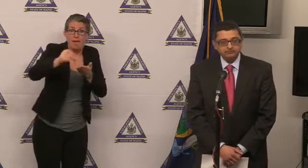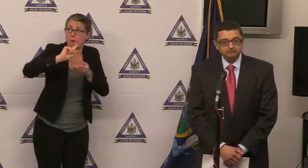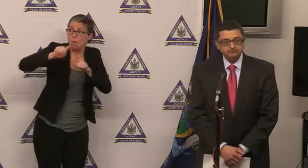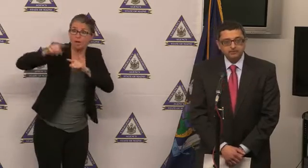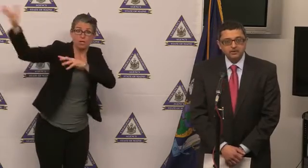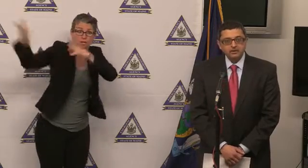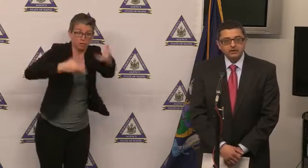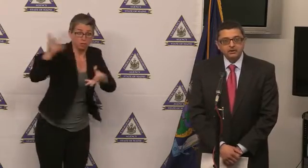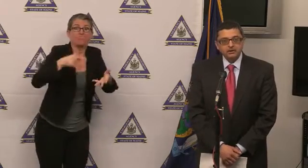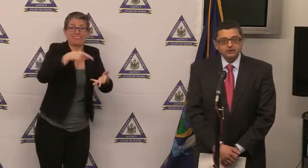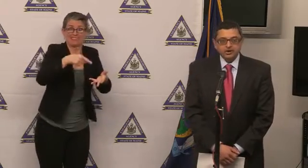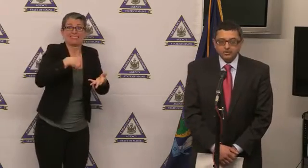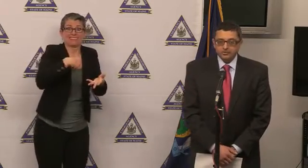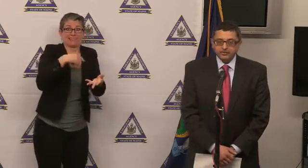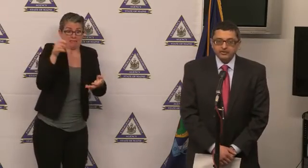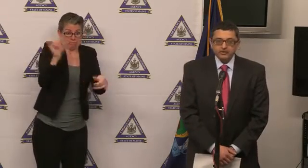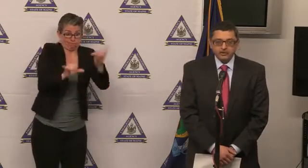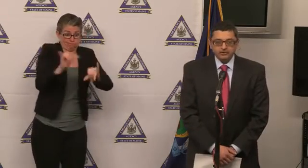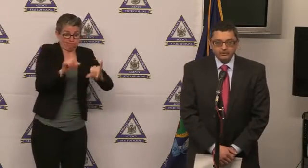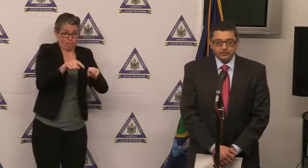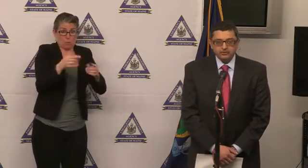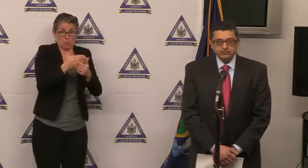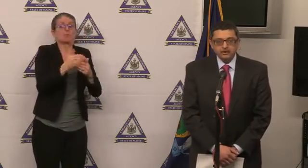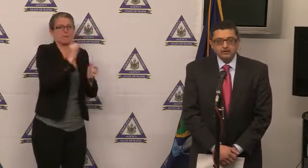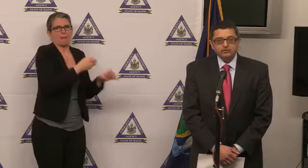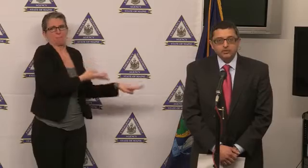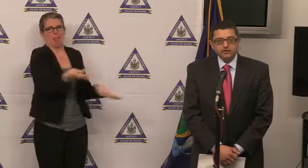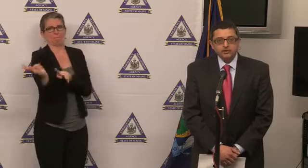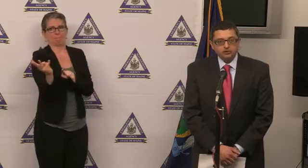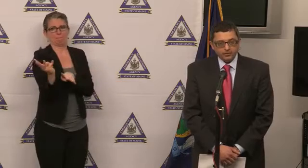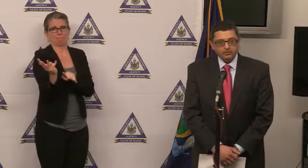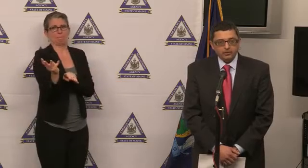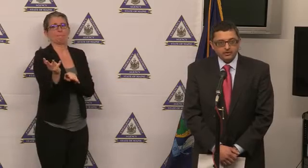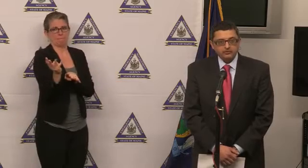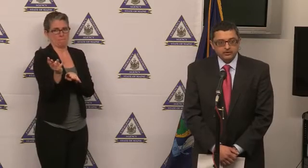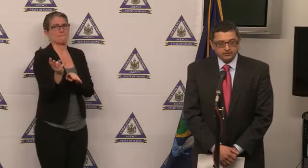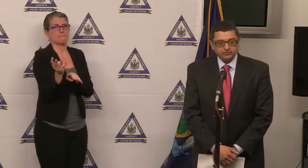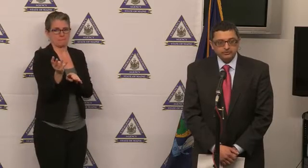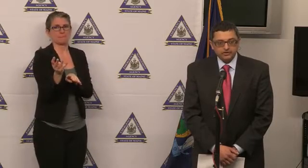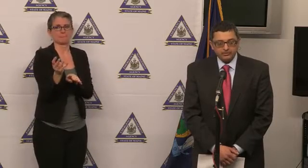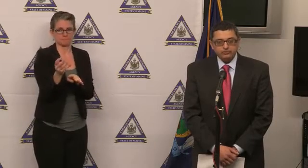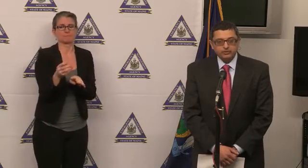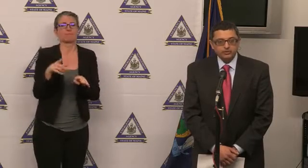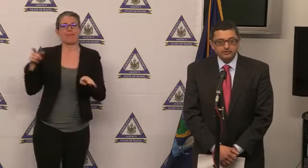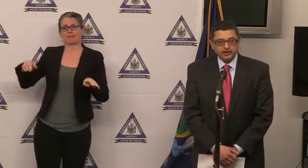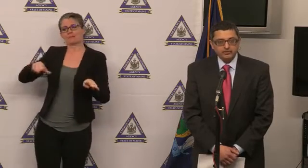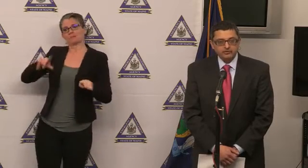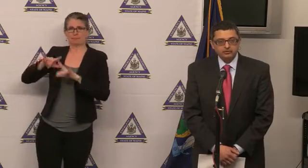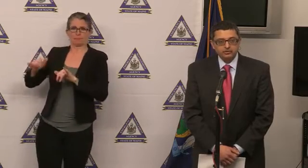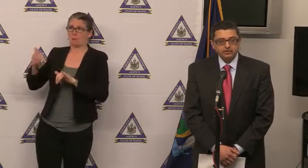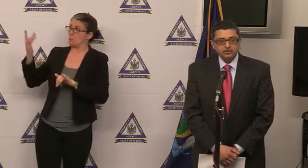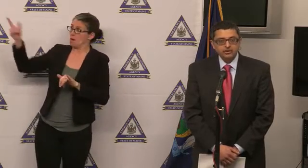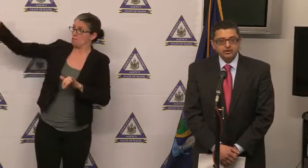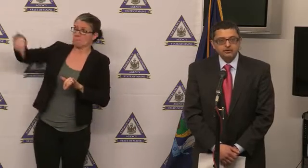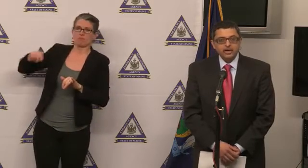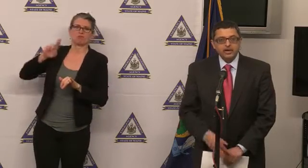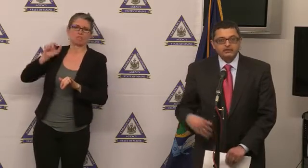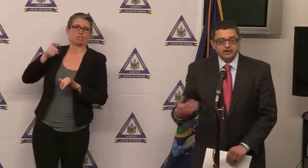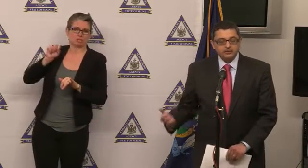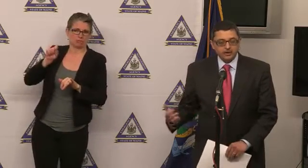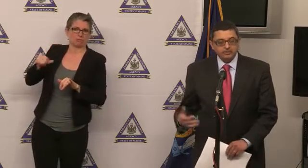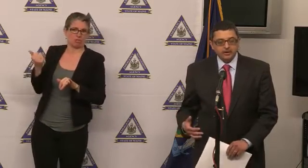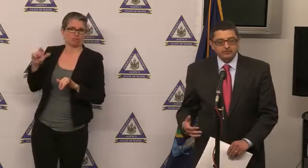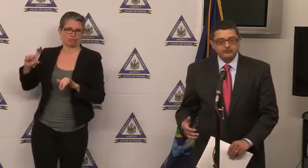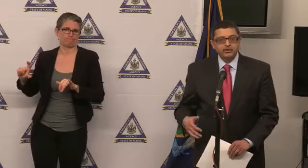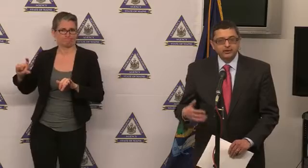supply. The other thing that we are doing is working with one of the commercial laboratories that I mentioned to have